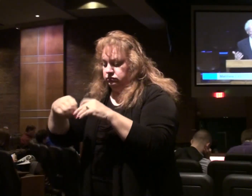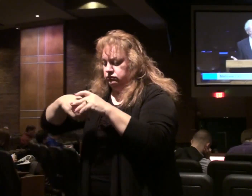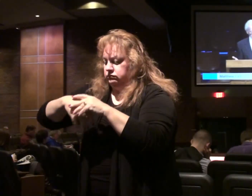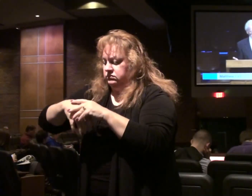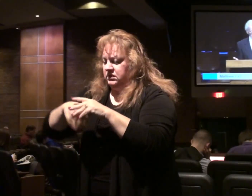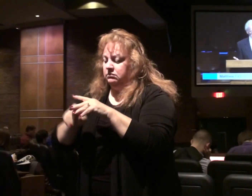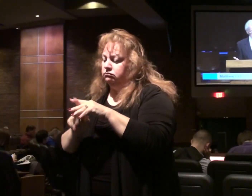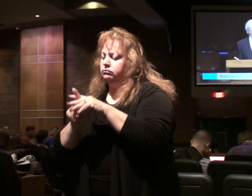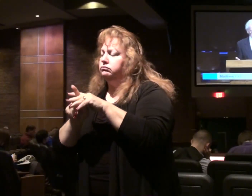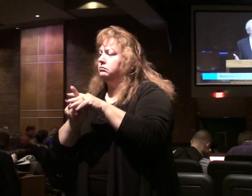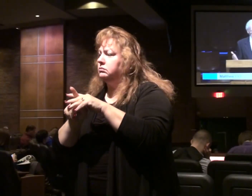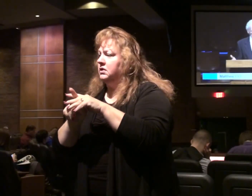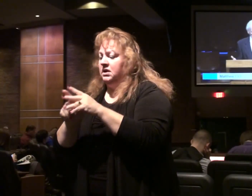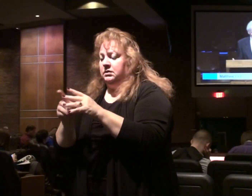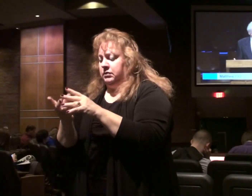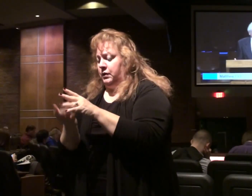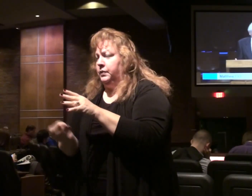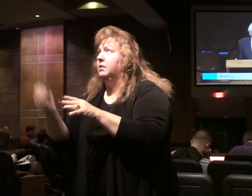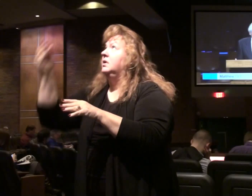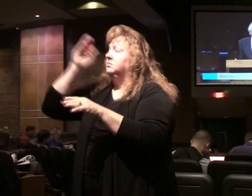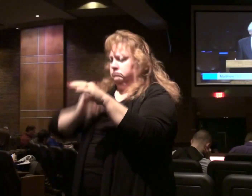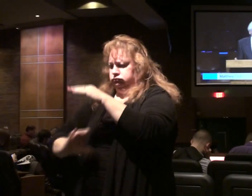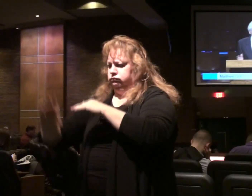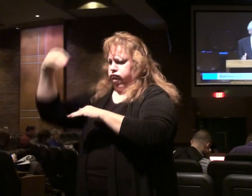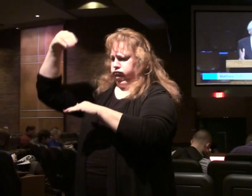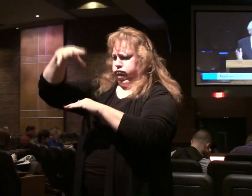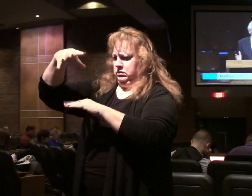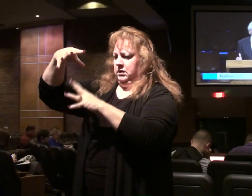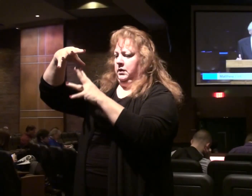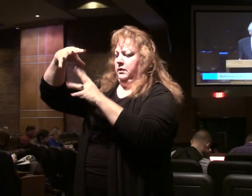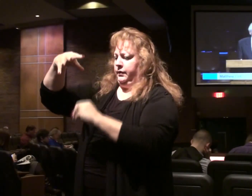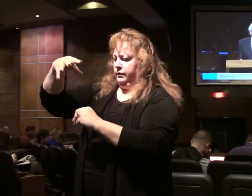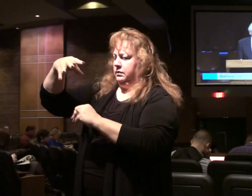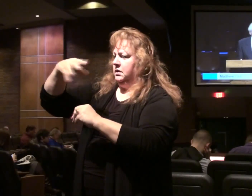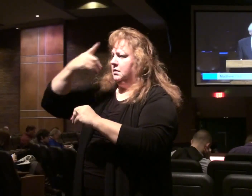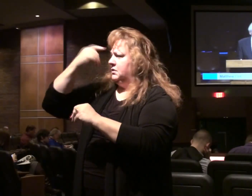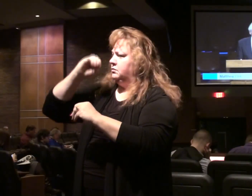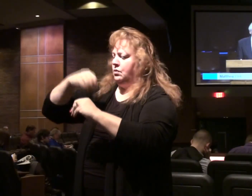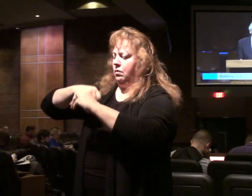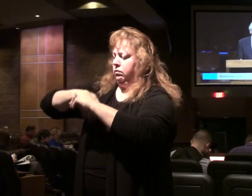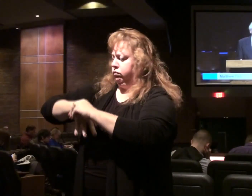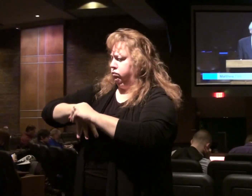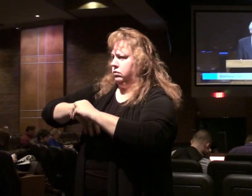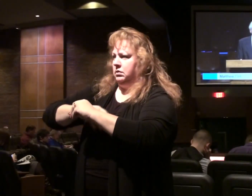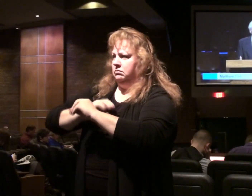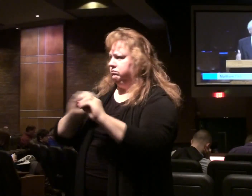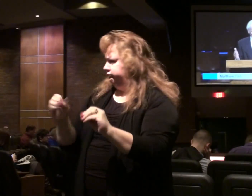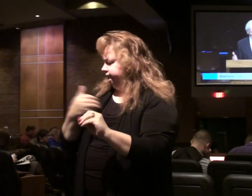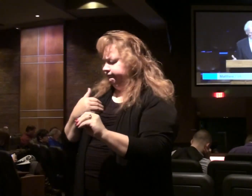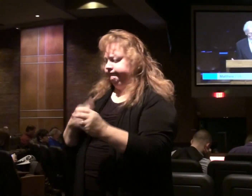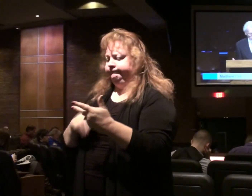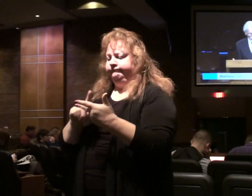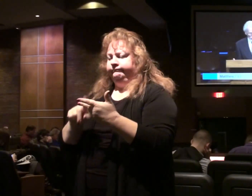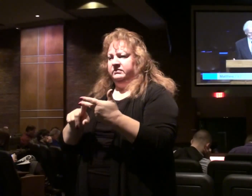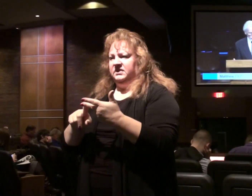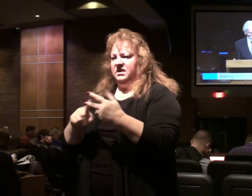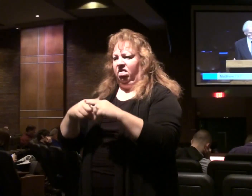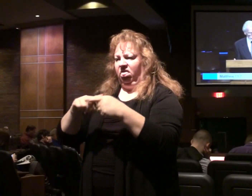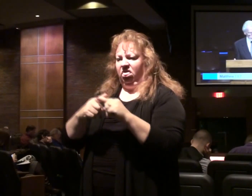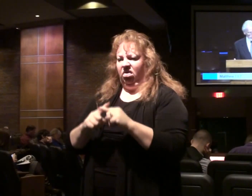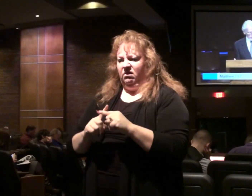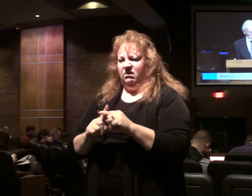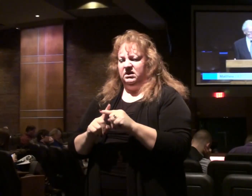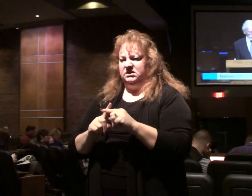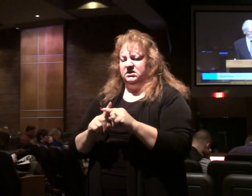They had no depth of soil. When the sun had risen, they were scorched. Because they had no root, they withered away. Others fell among the thorns. The